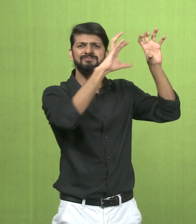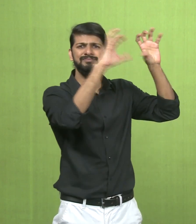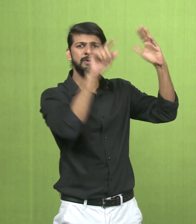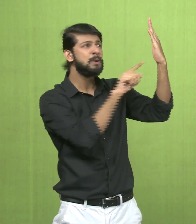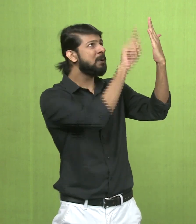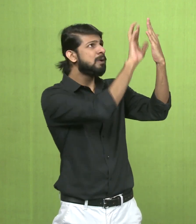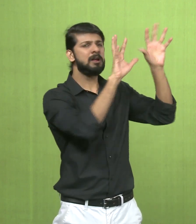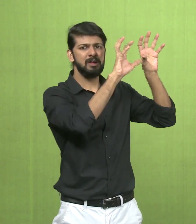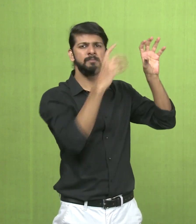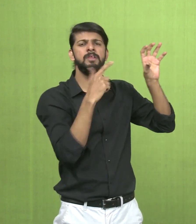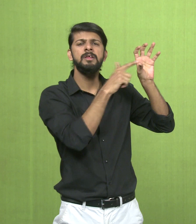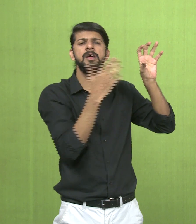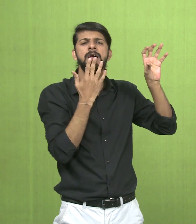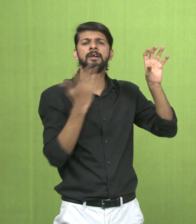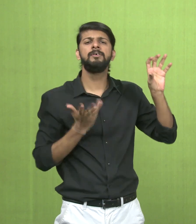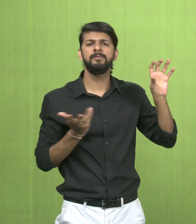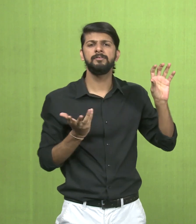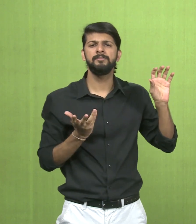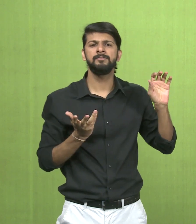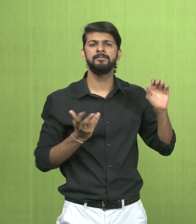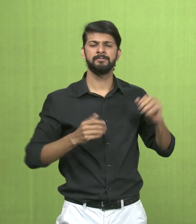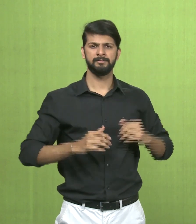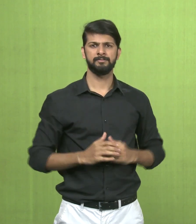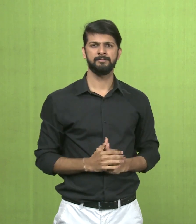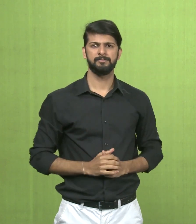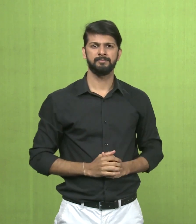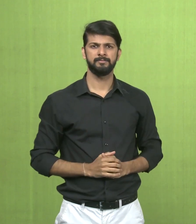What is the color of the background sky?